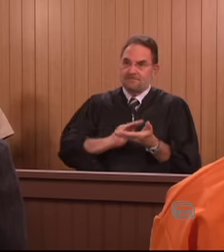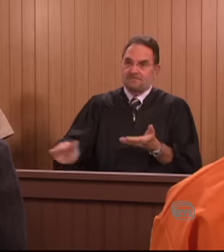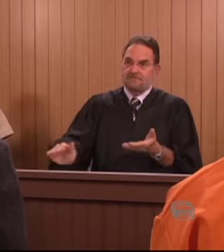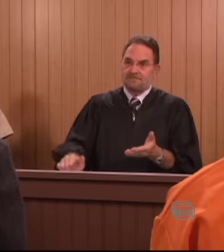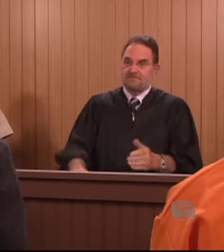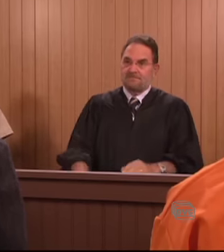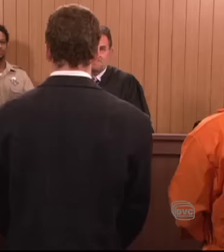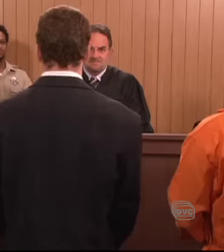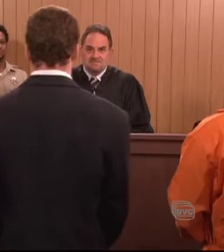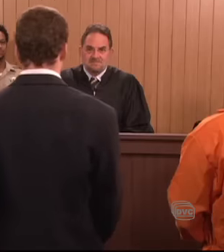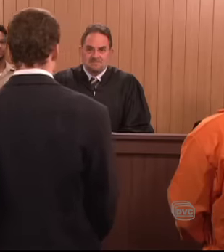I